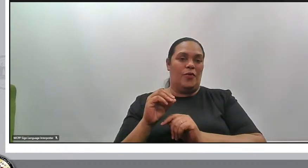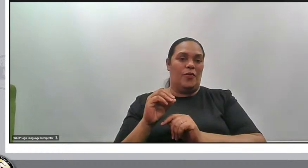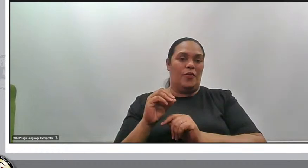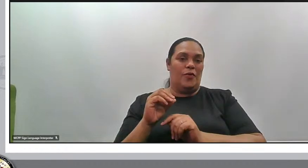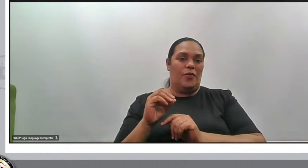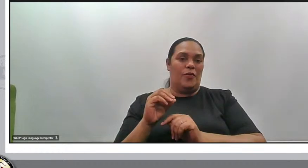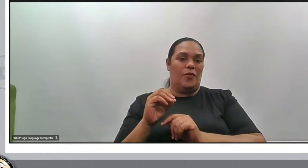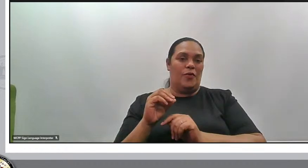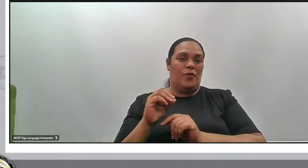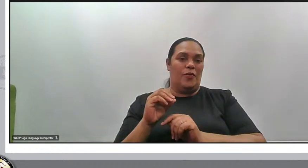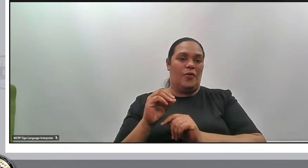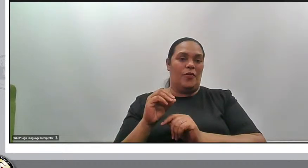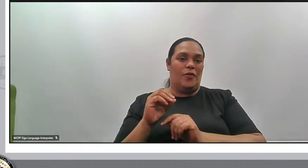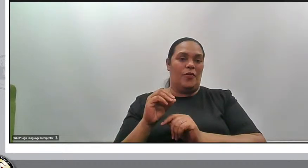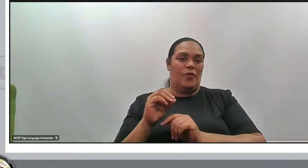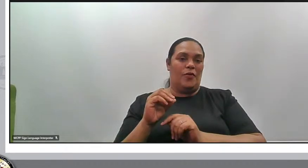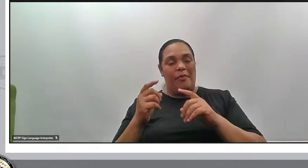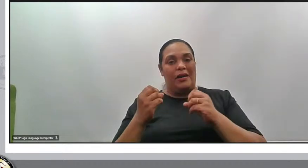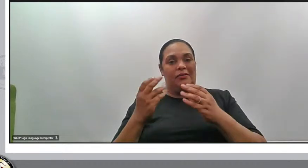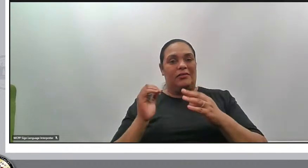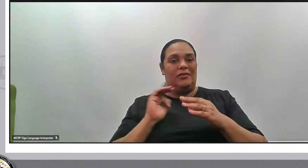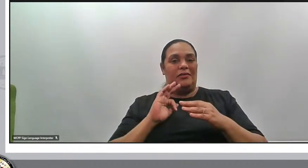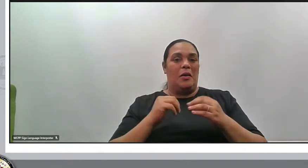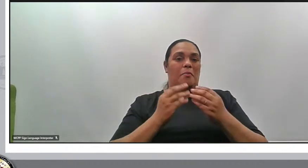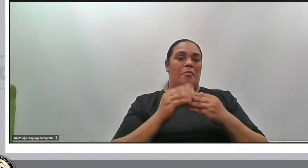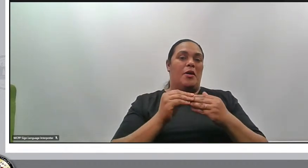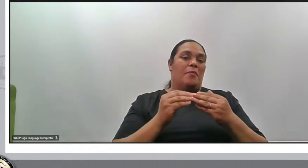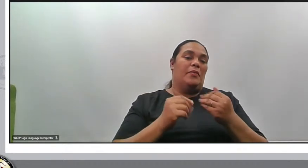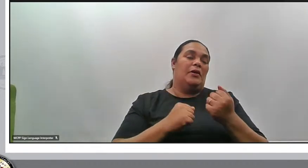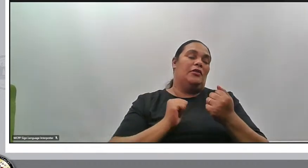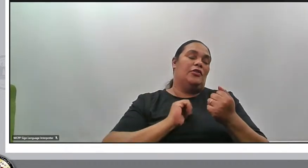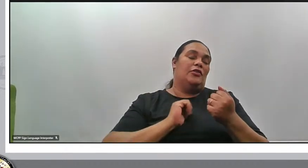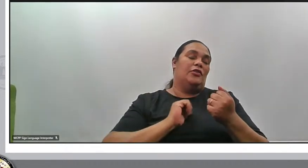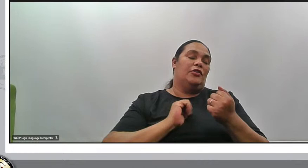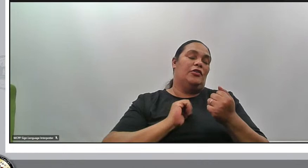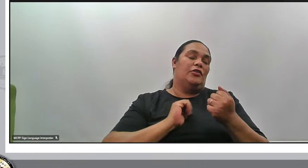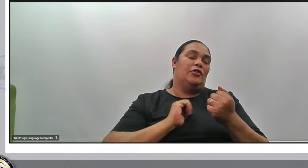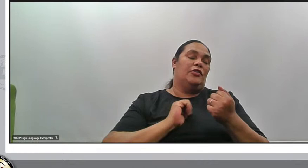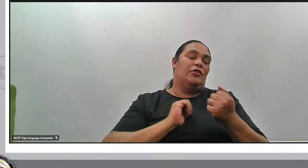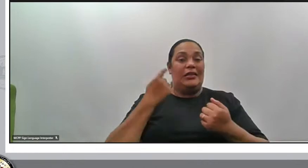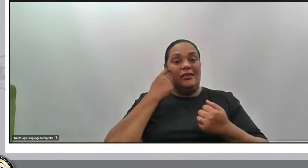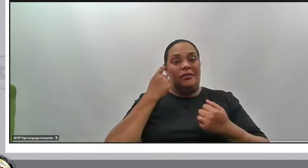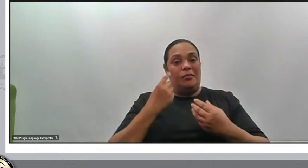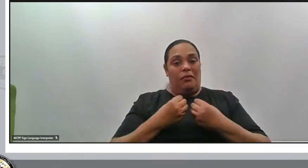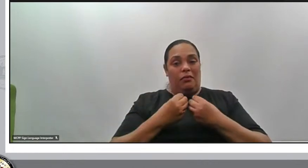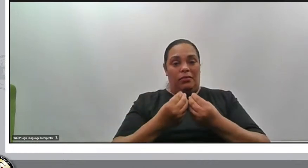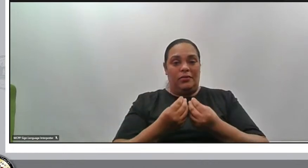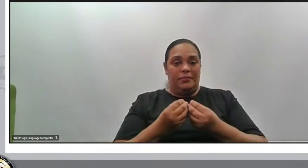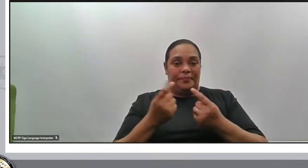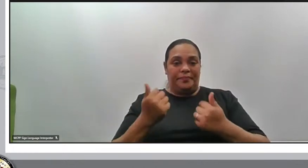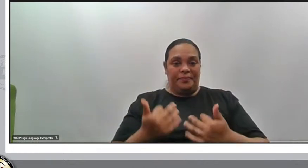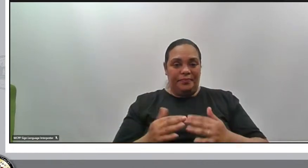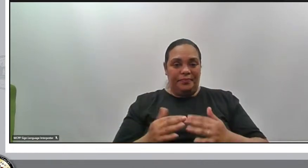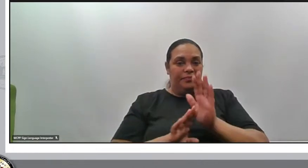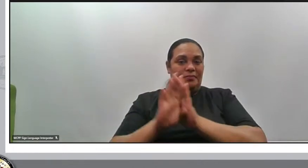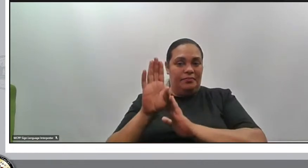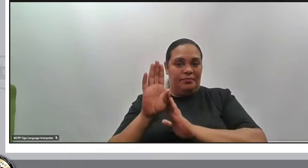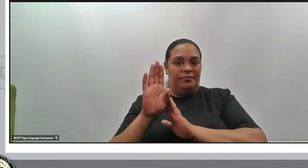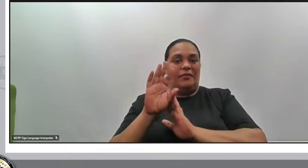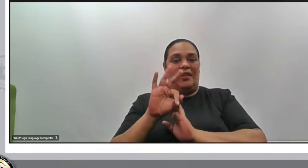administration, but staff in membership support are being stretched. The Secretary's office budget is increased